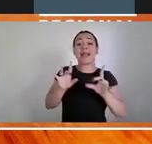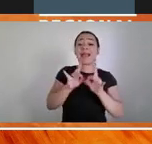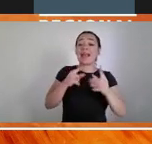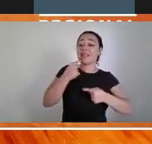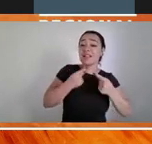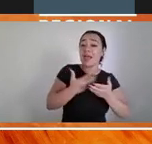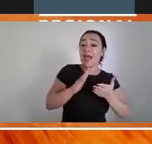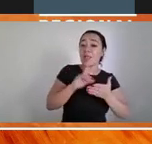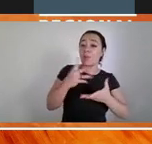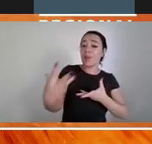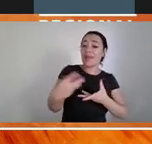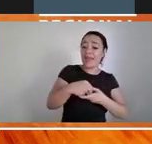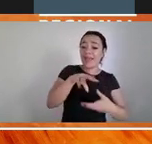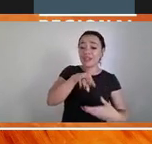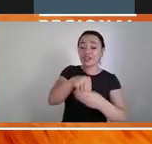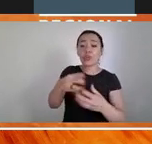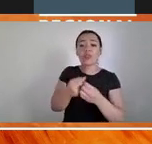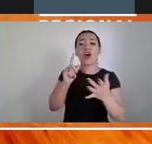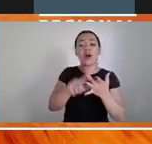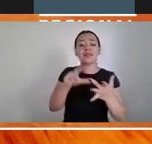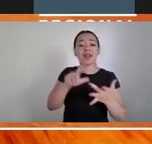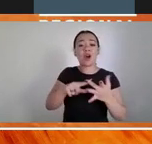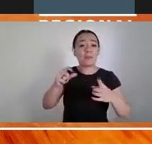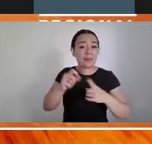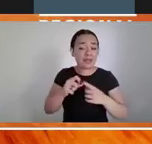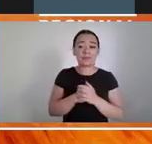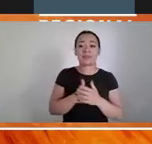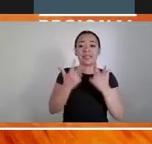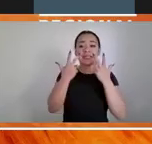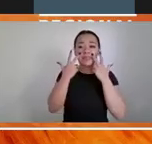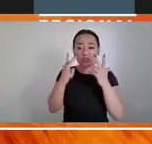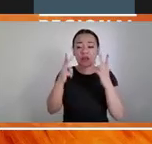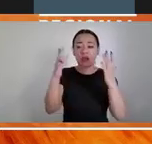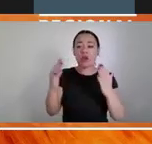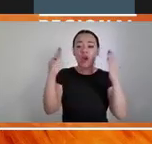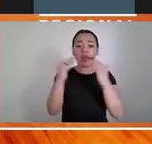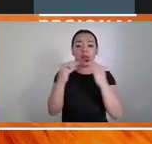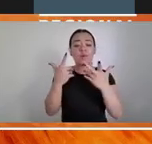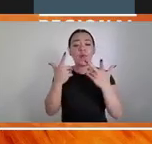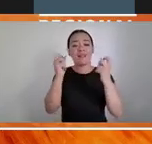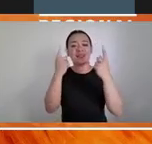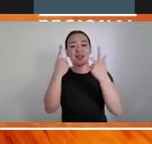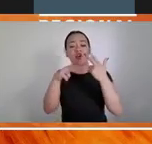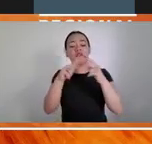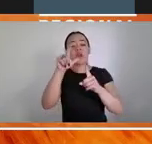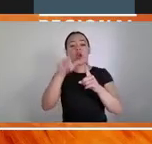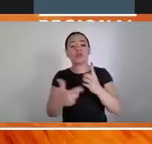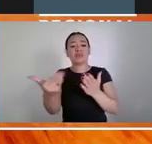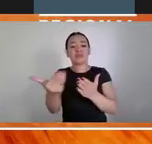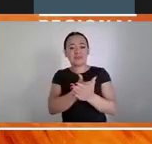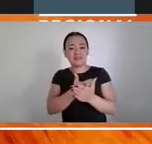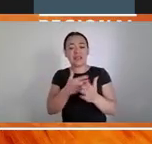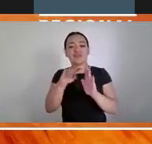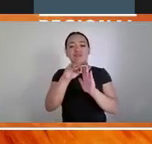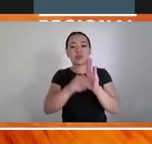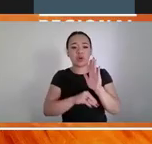would engage with ICIP, and demonstrated a high-level understanding of cultural safety protocols.